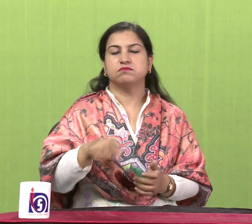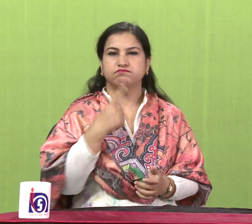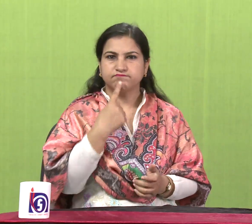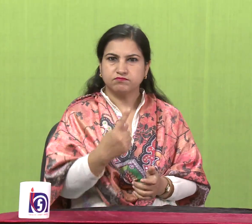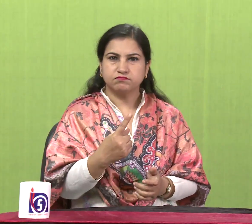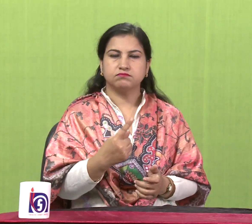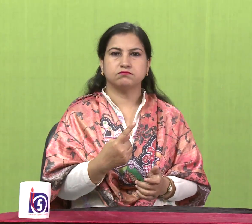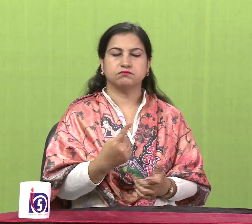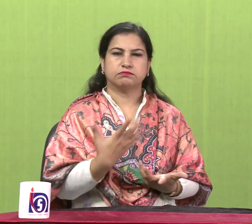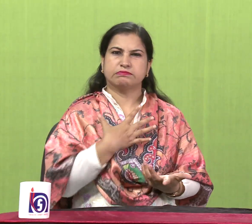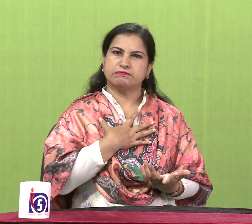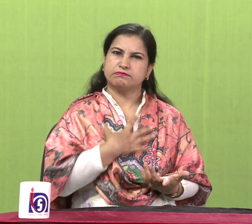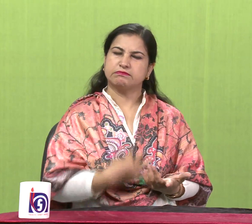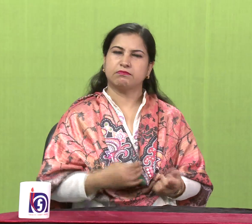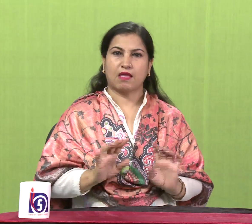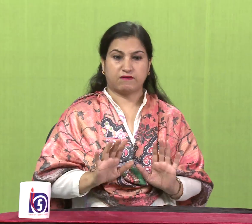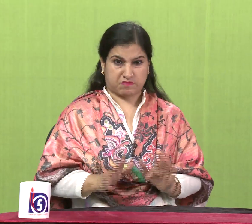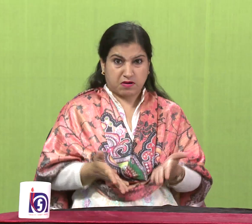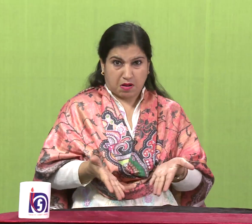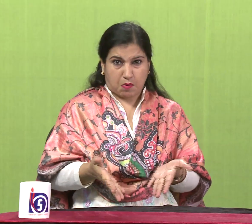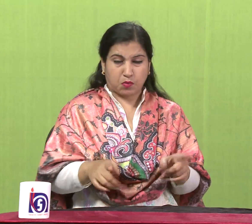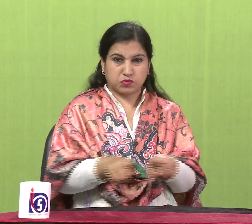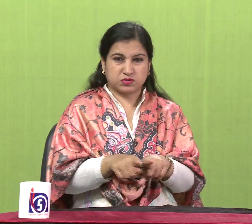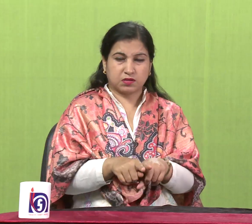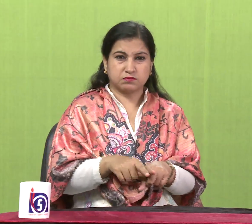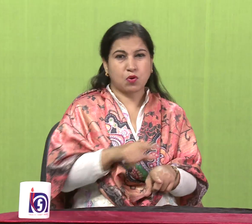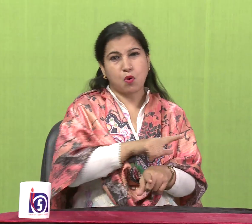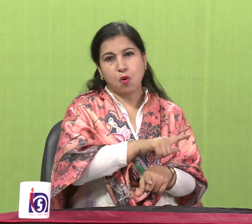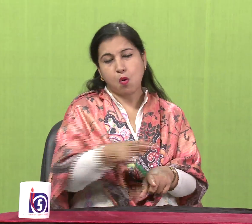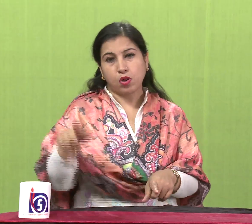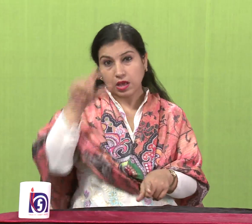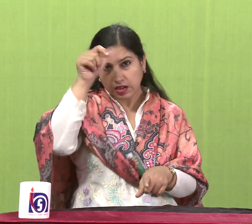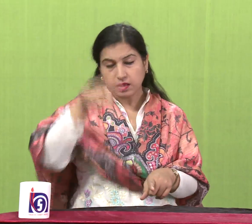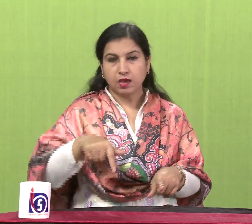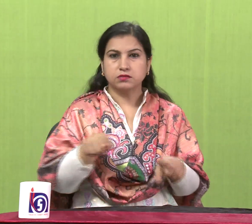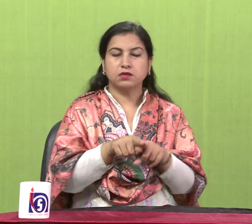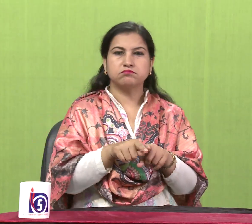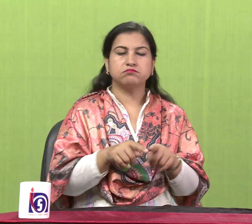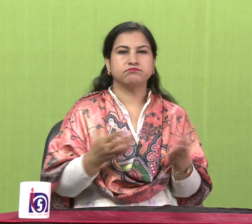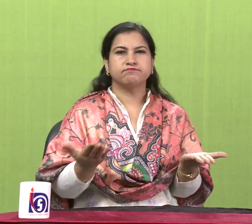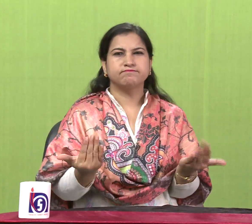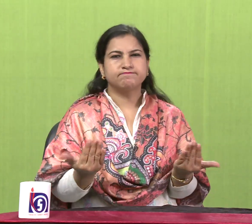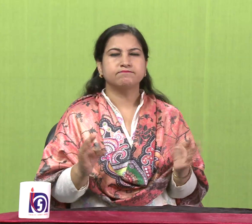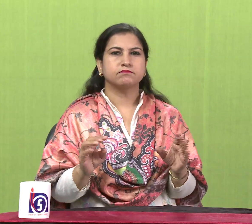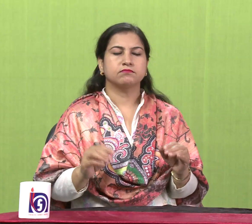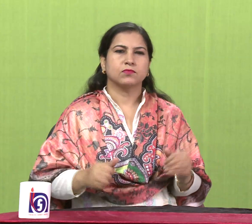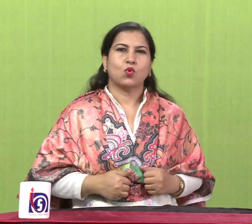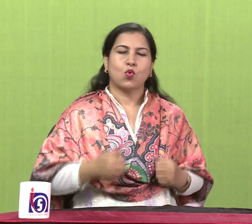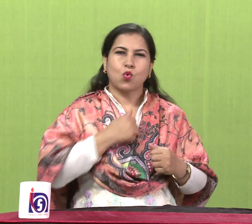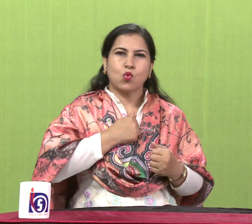It is said that even today, all Indians are not able to fulfill